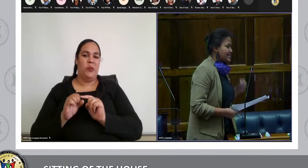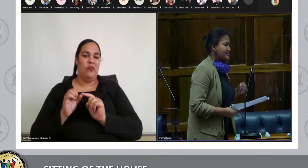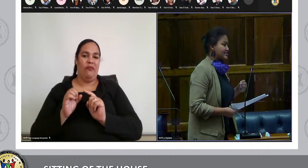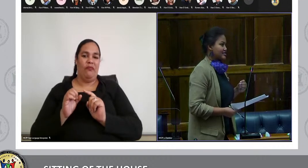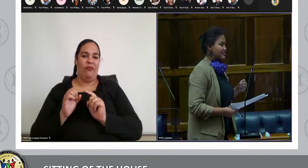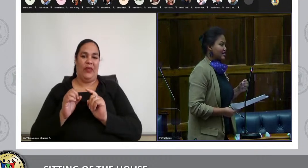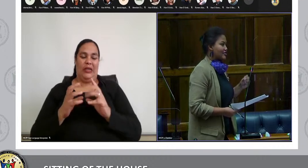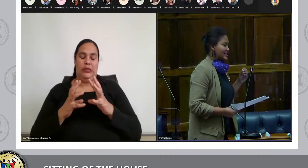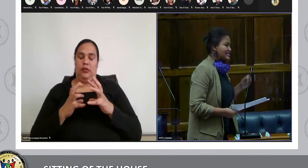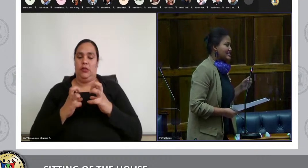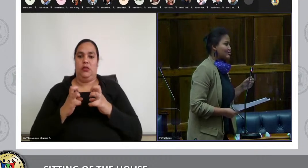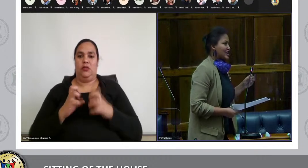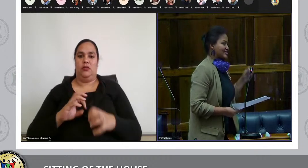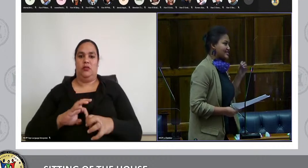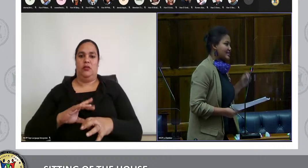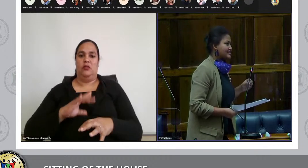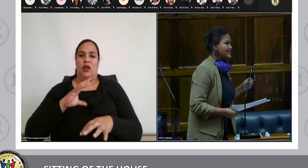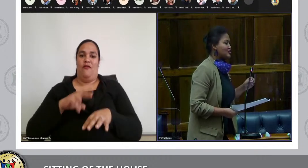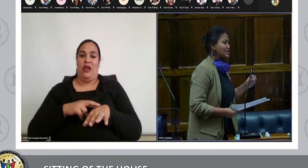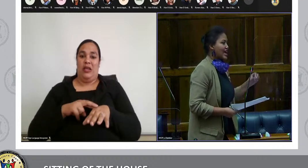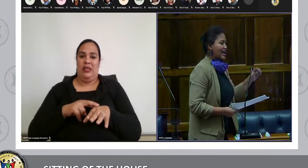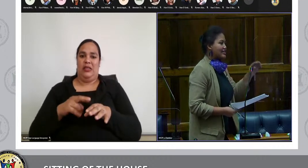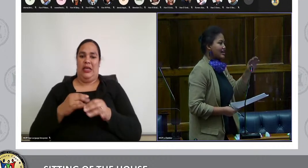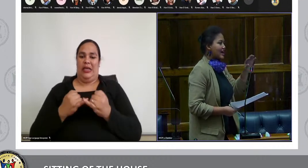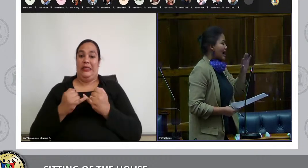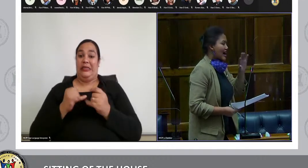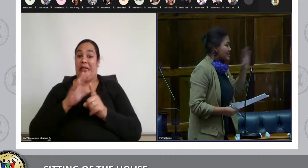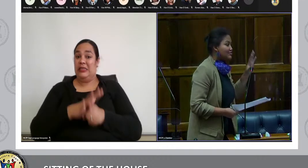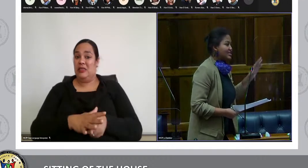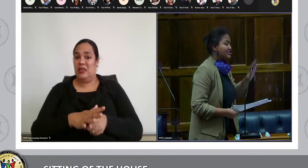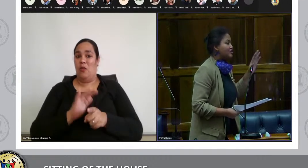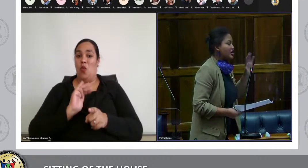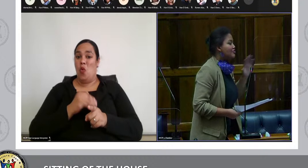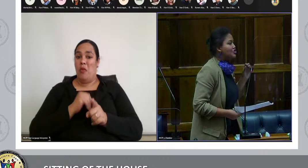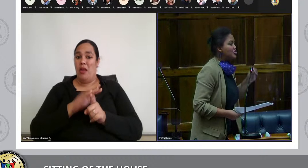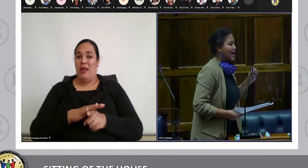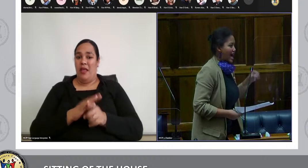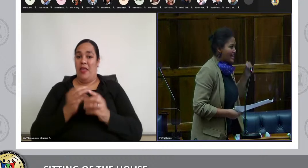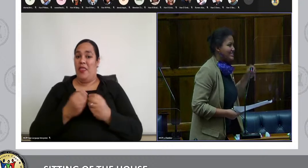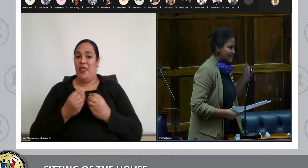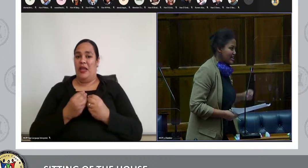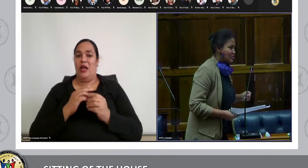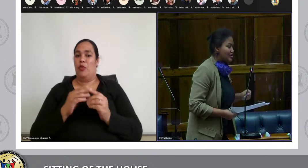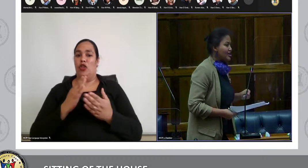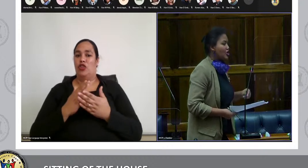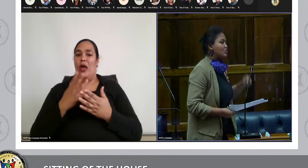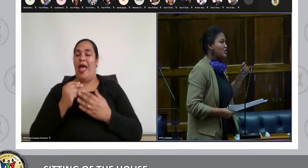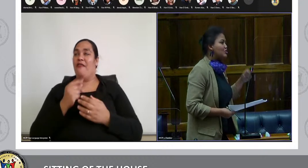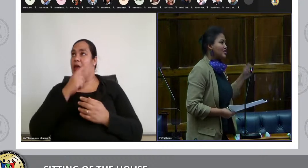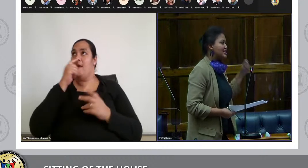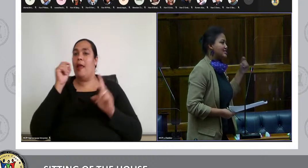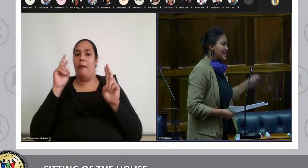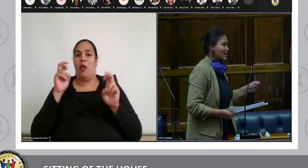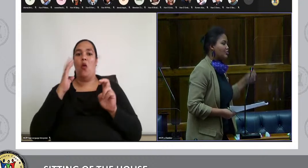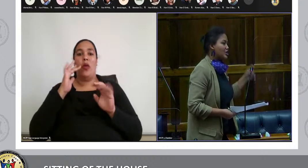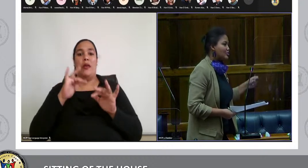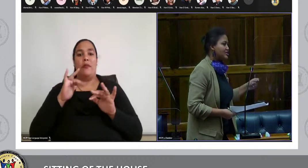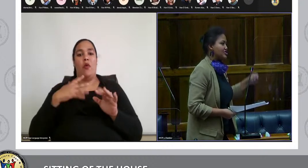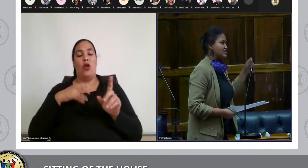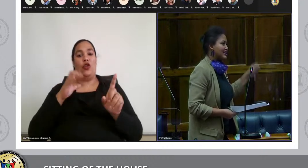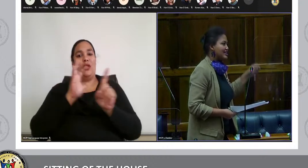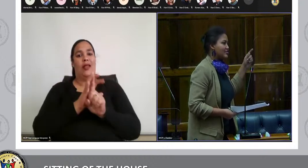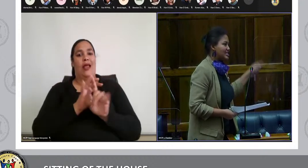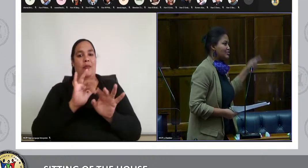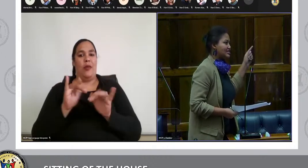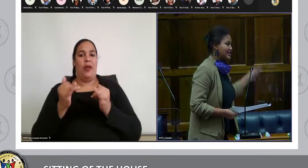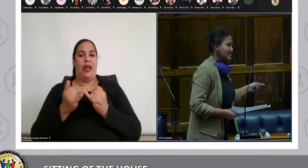it reeks of racism and sexism and isms that I'm not even sure has a name, when people want to attack people